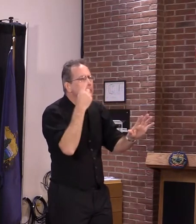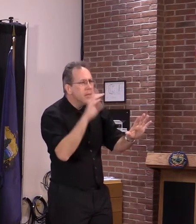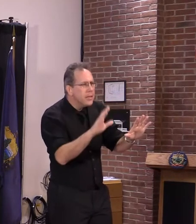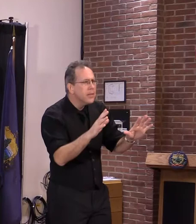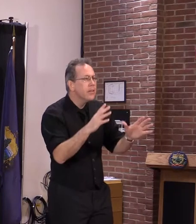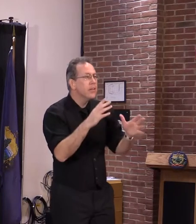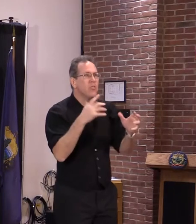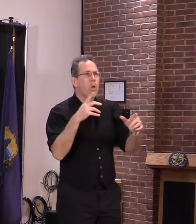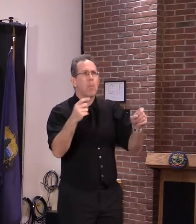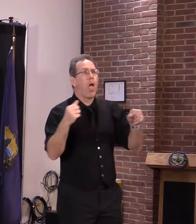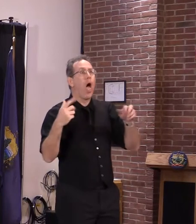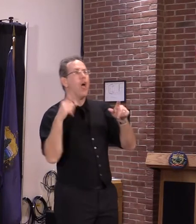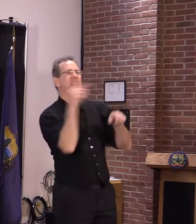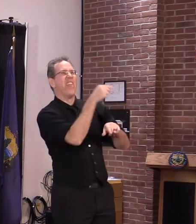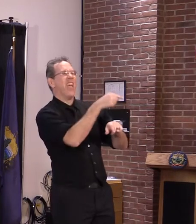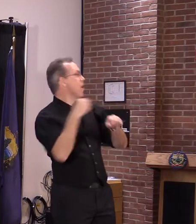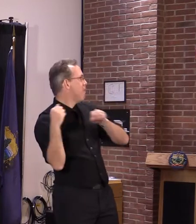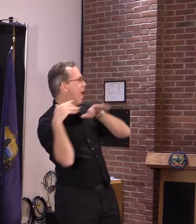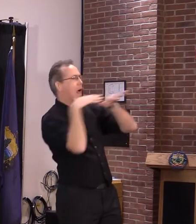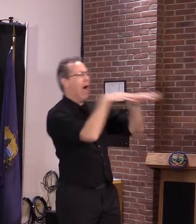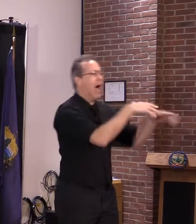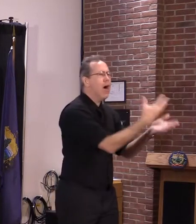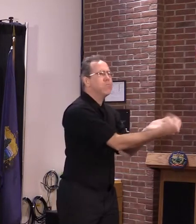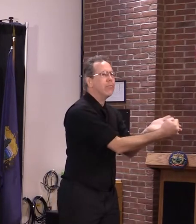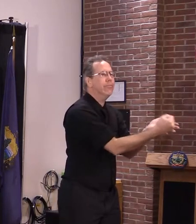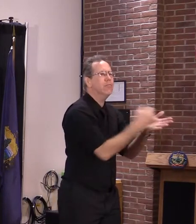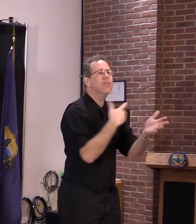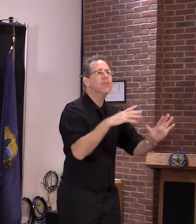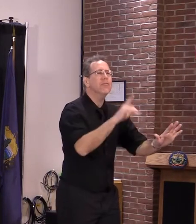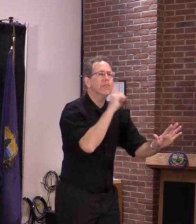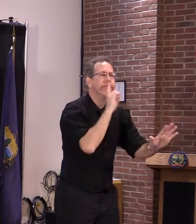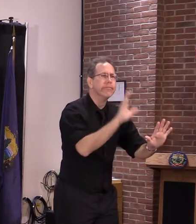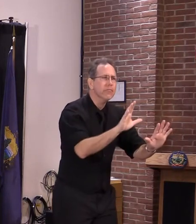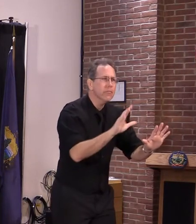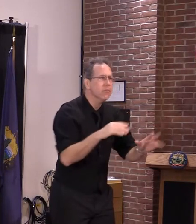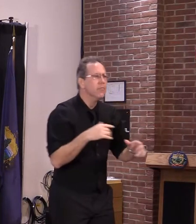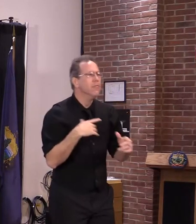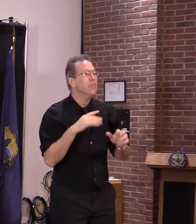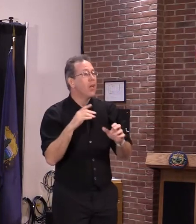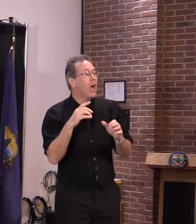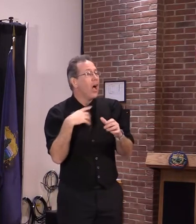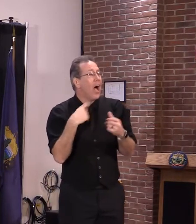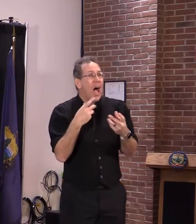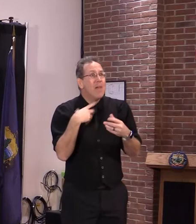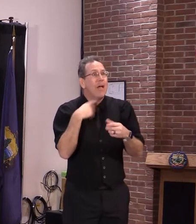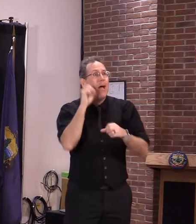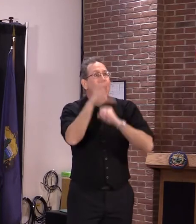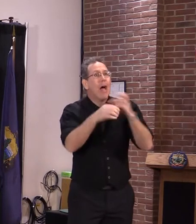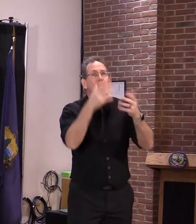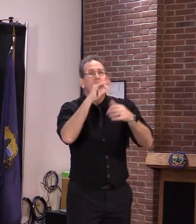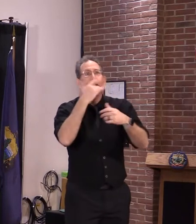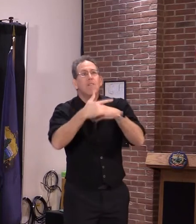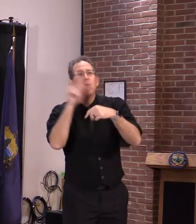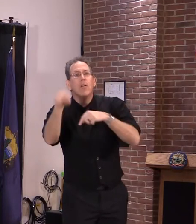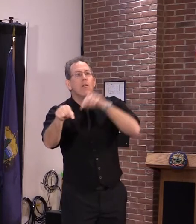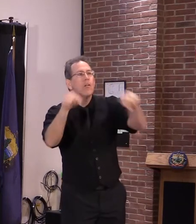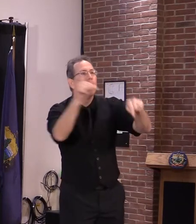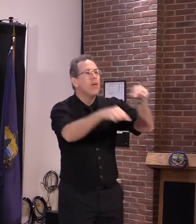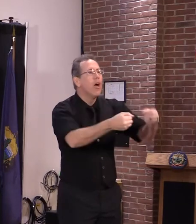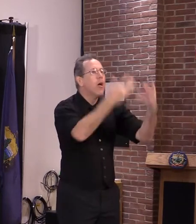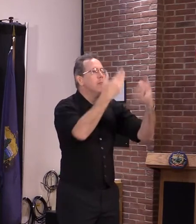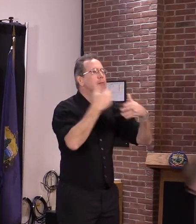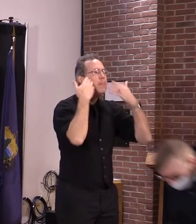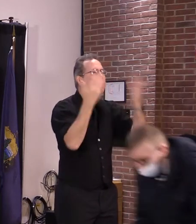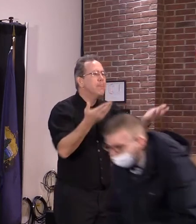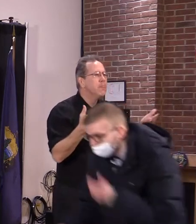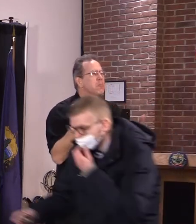go to those sites specifically to get masks. In terms of what's available, we have upwards of 3 million masks